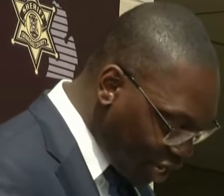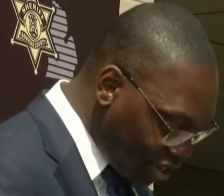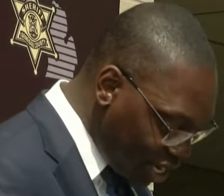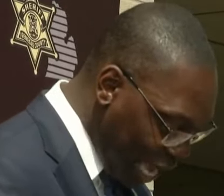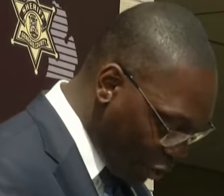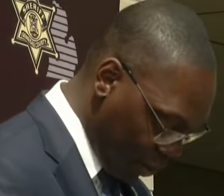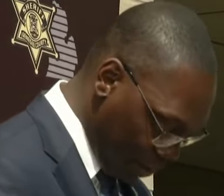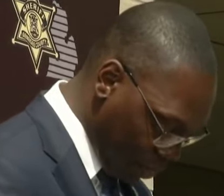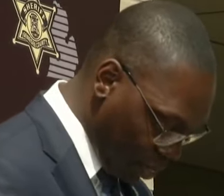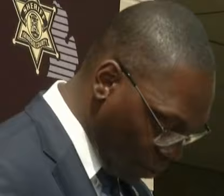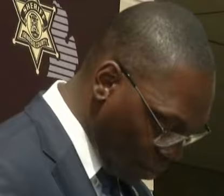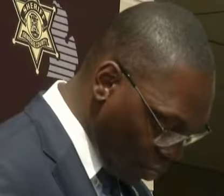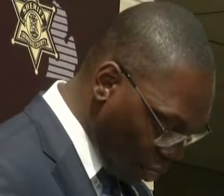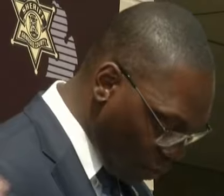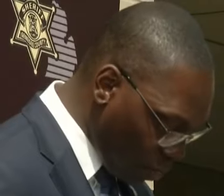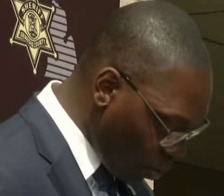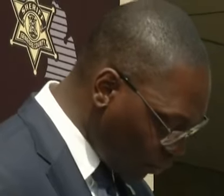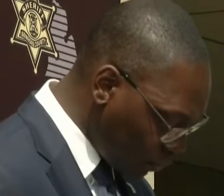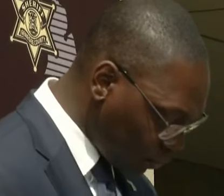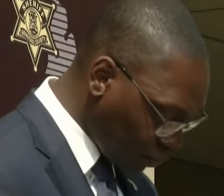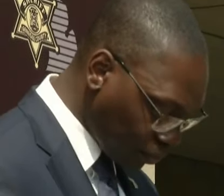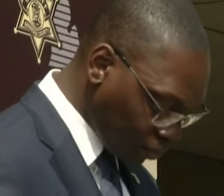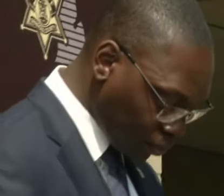today here in Genesee County.